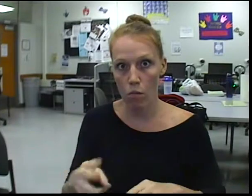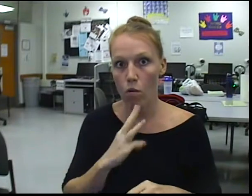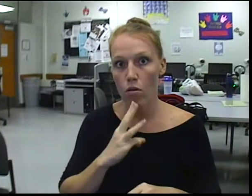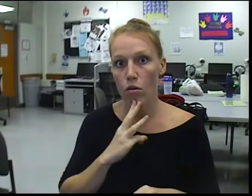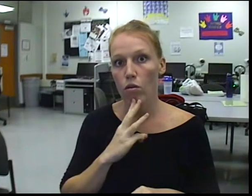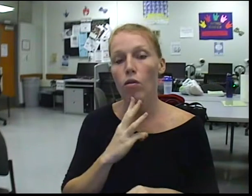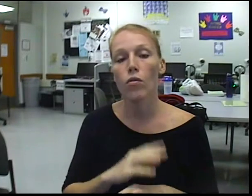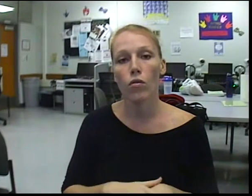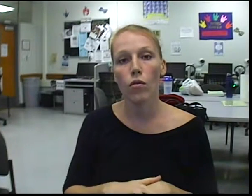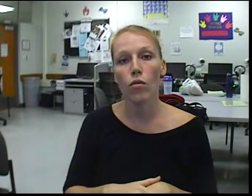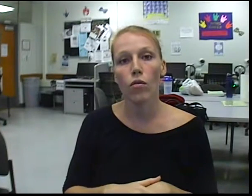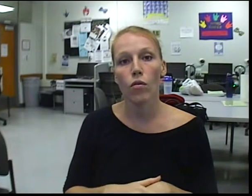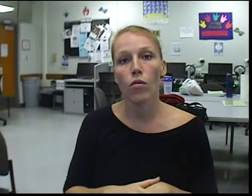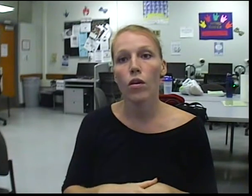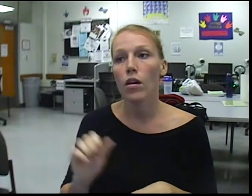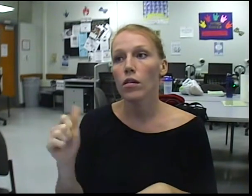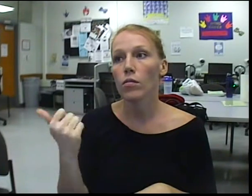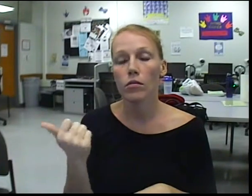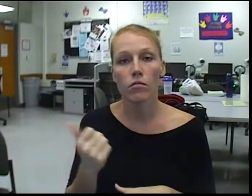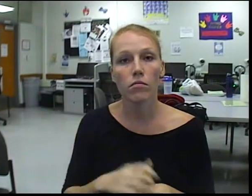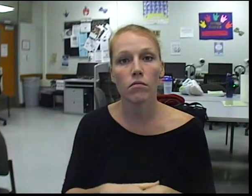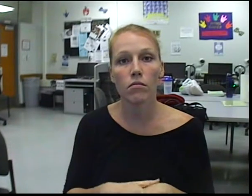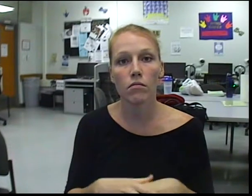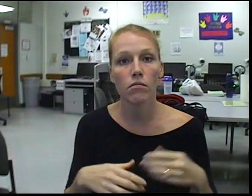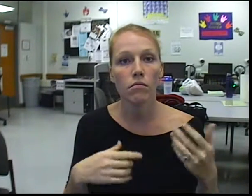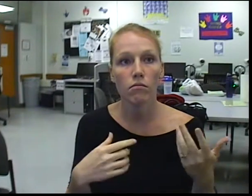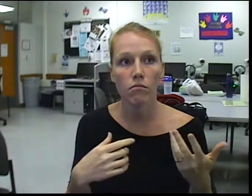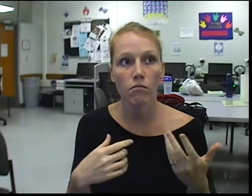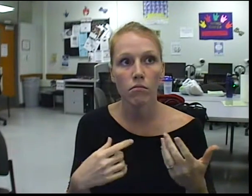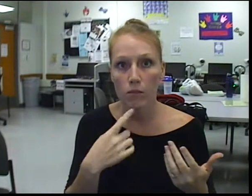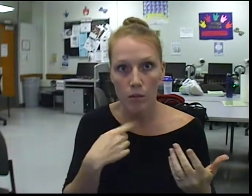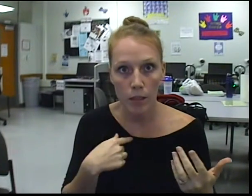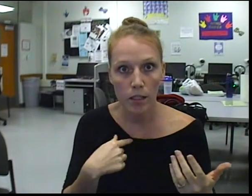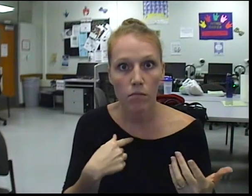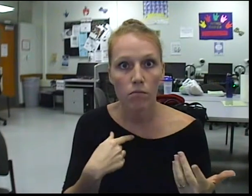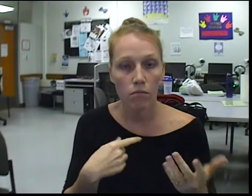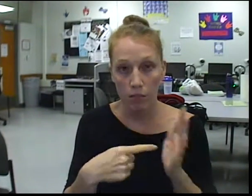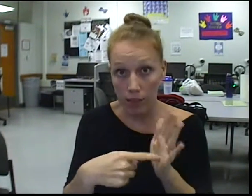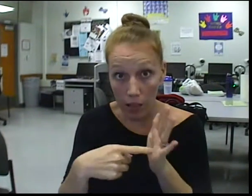Anybody think they can give a good example of condensation?